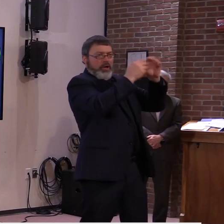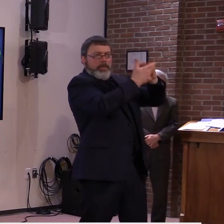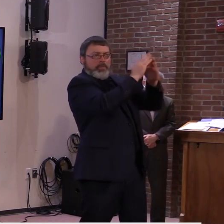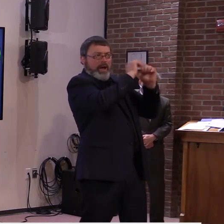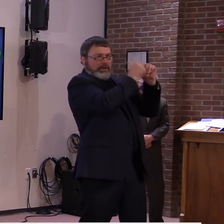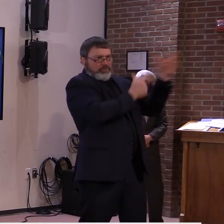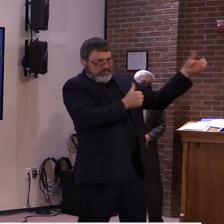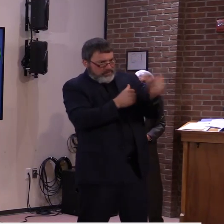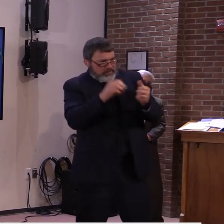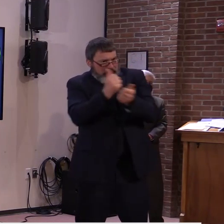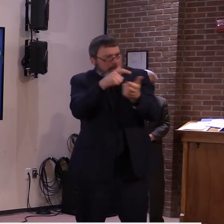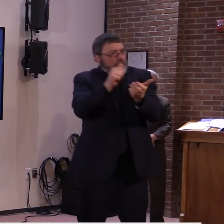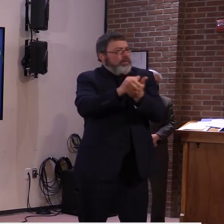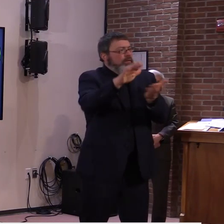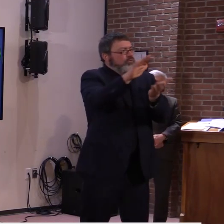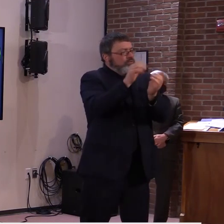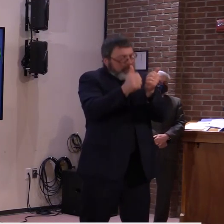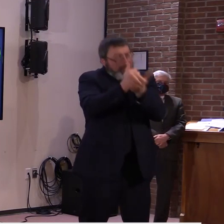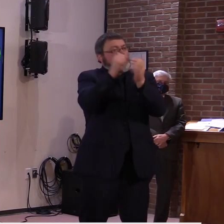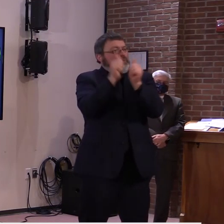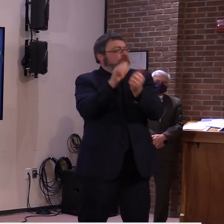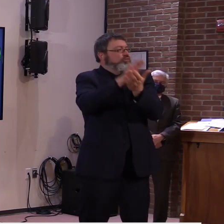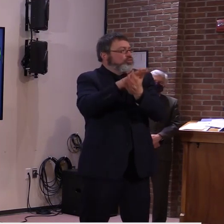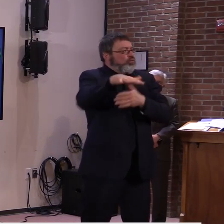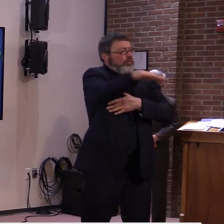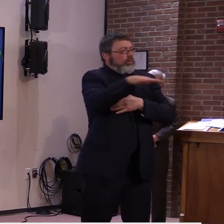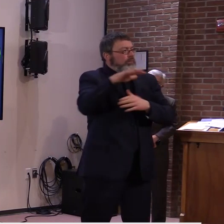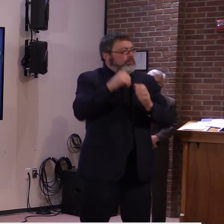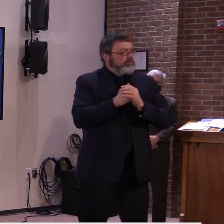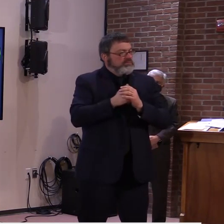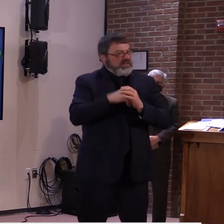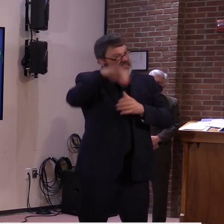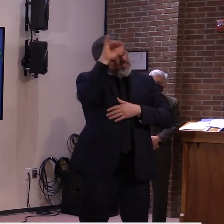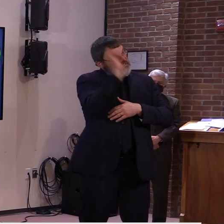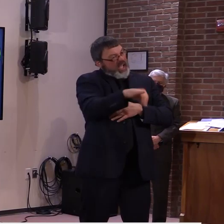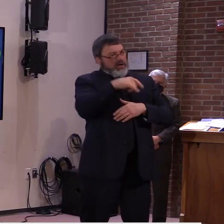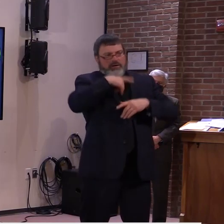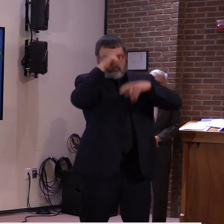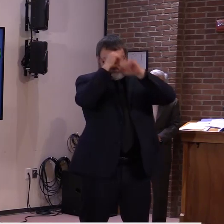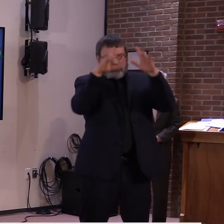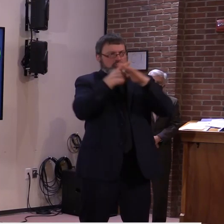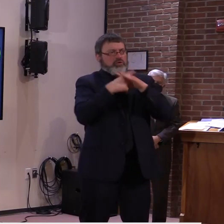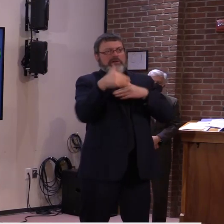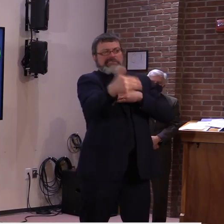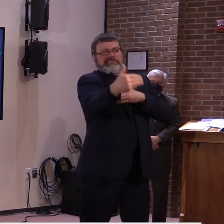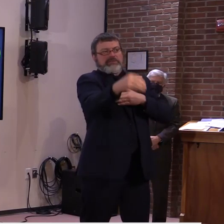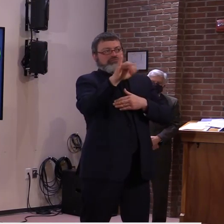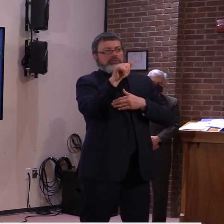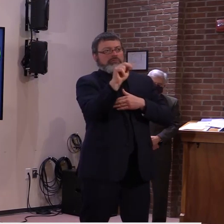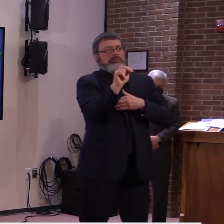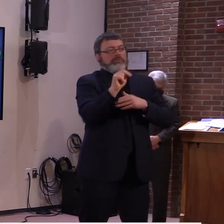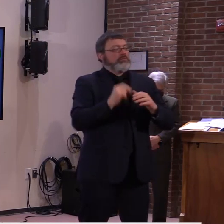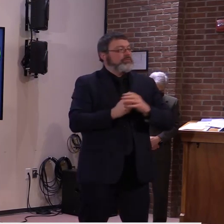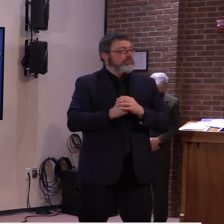districts after the first of the year. That concludes my update. I'll now turn it over to Dr. Levine.